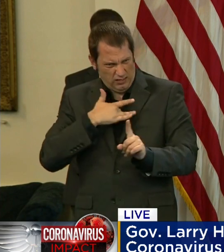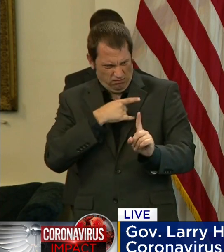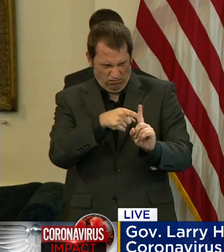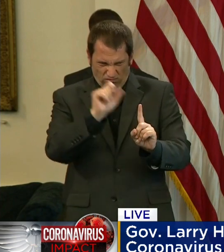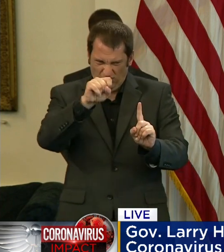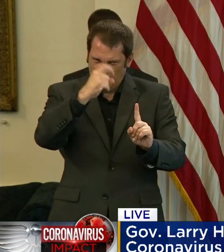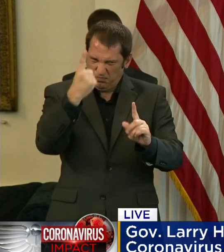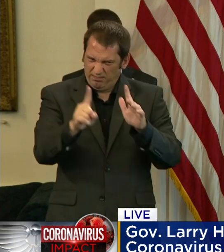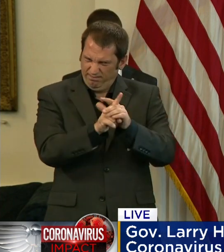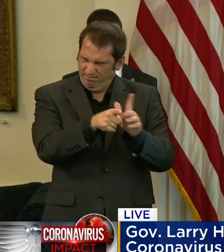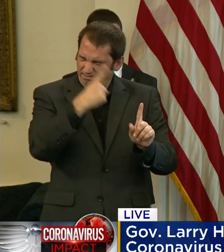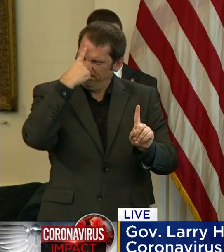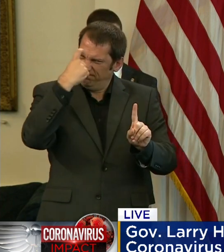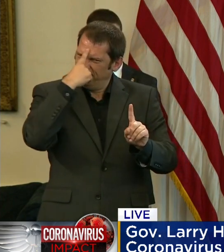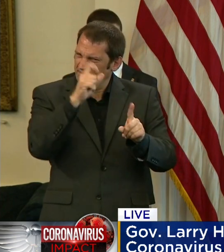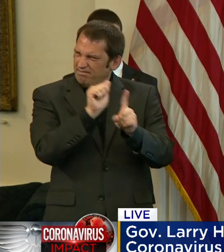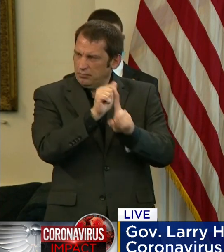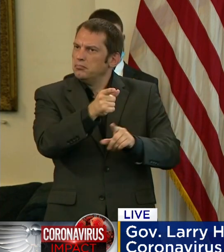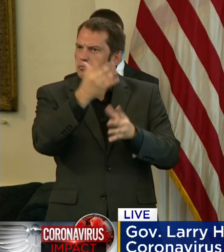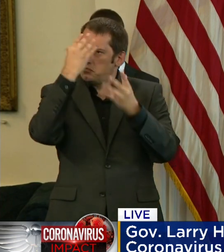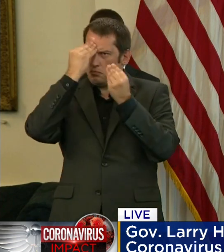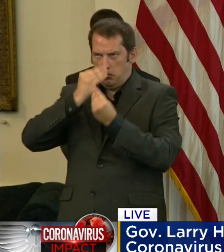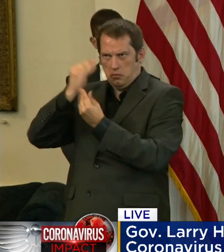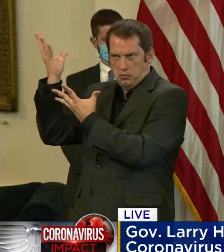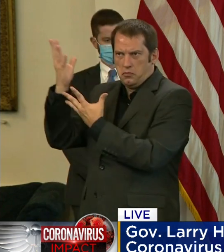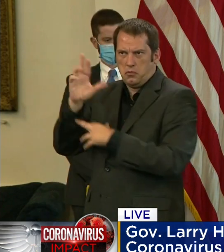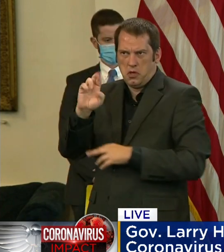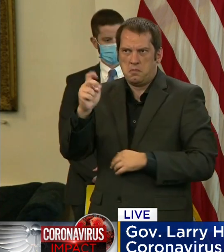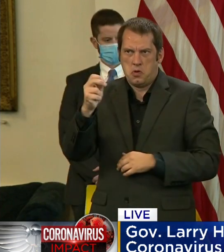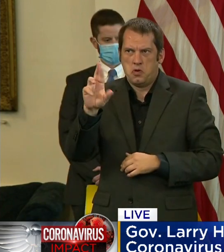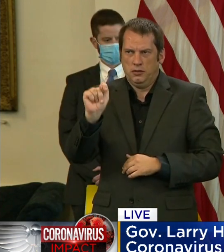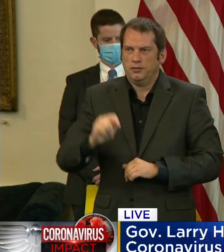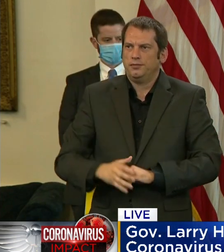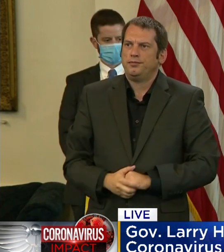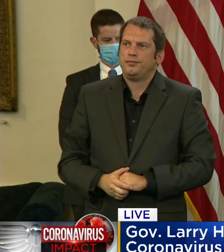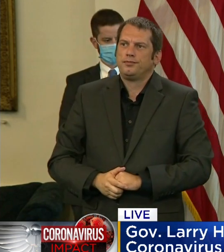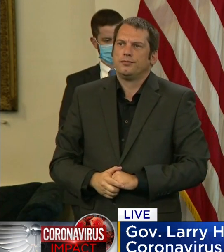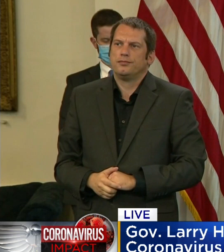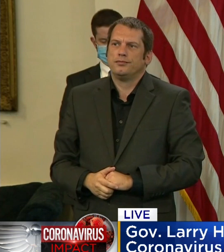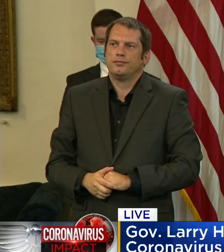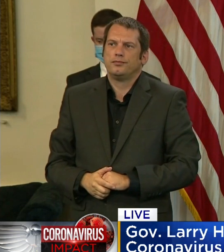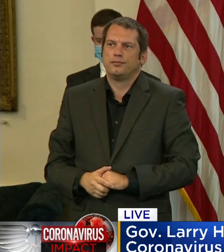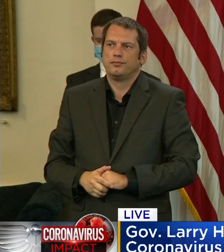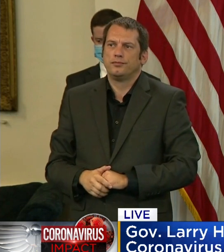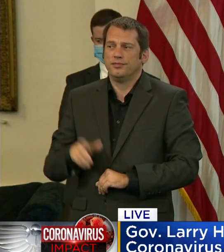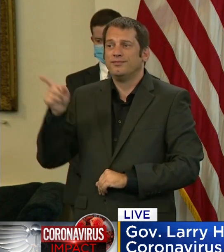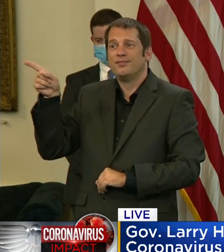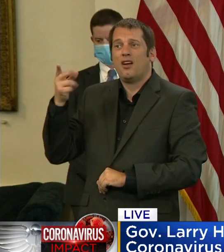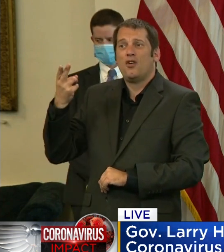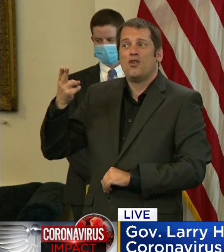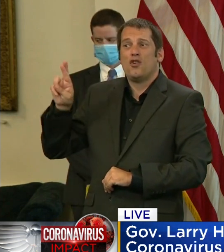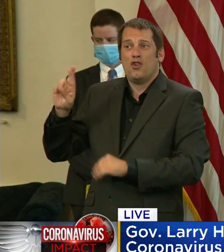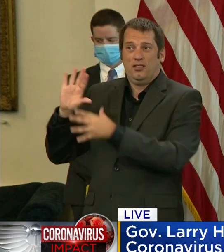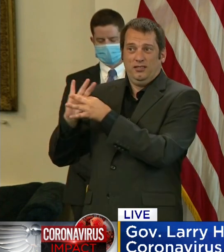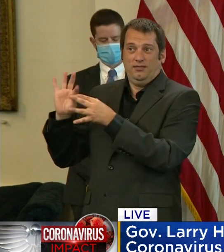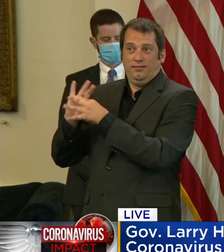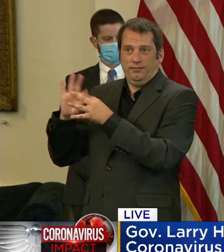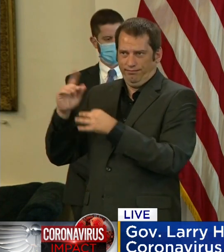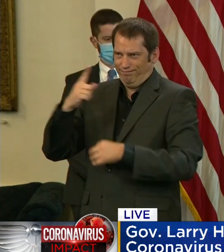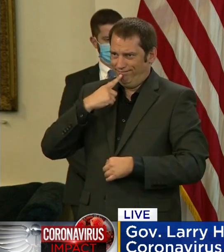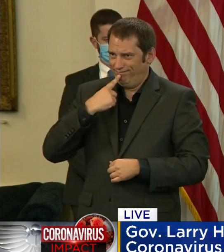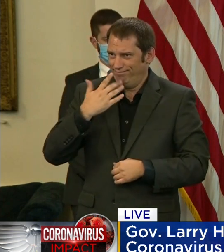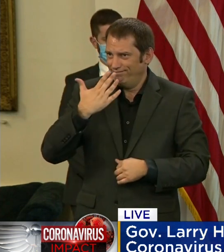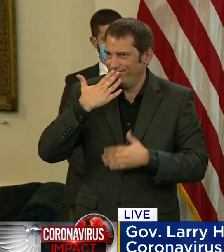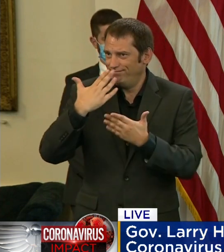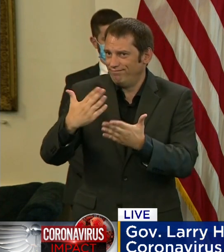U.S. Attorney Herr, and we also appreciate our strong partnerships with the U.S. Attorney's Office, the Office of Inspector General,